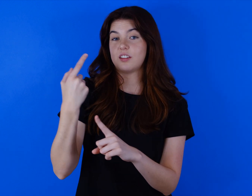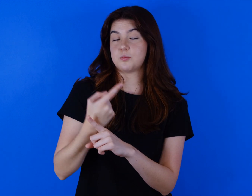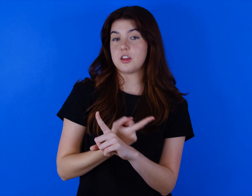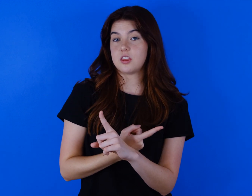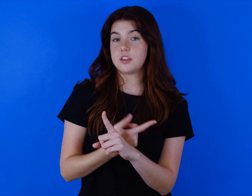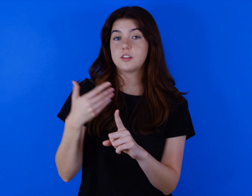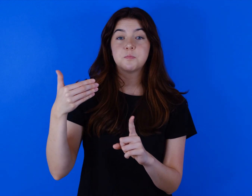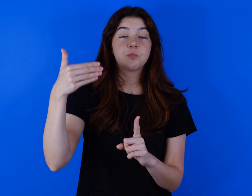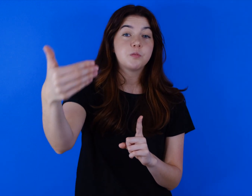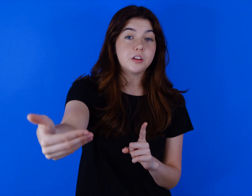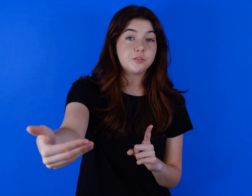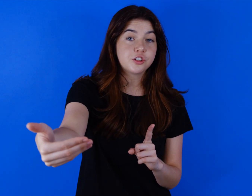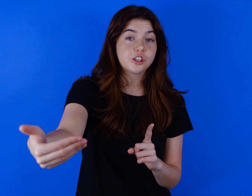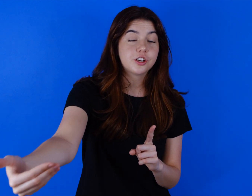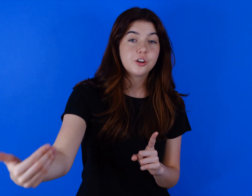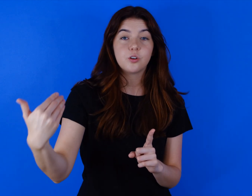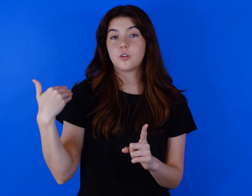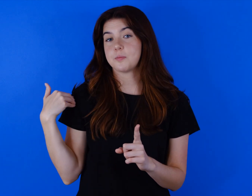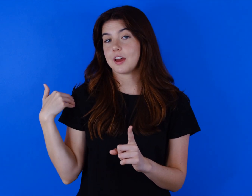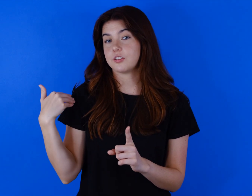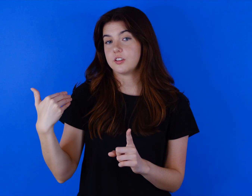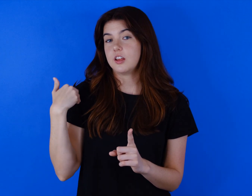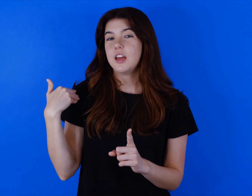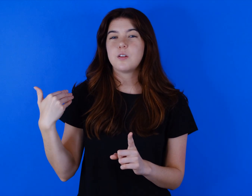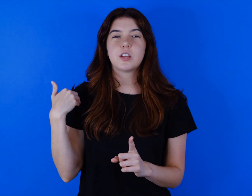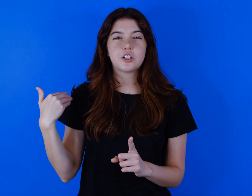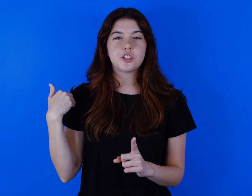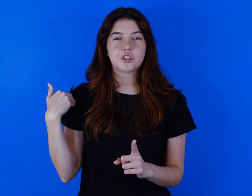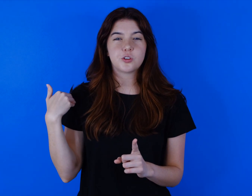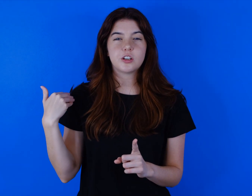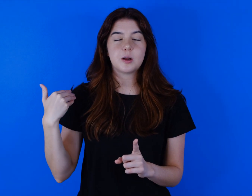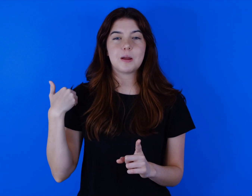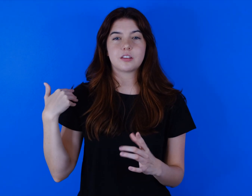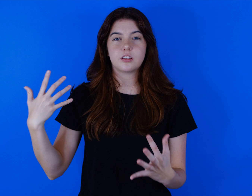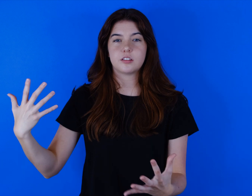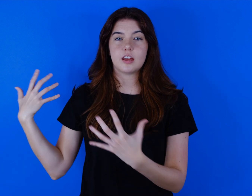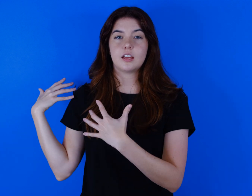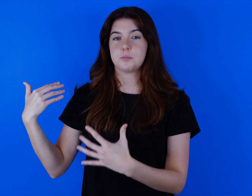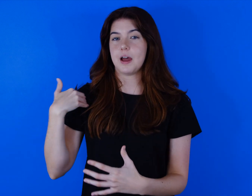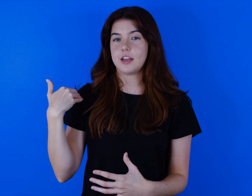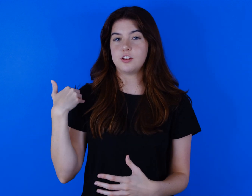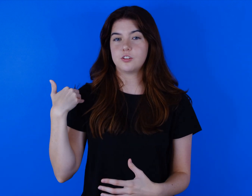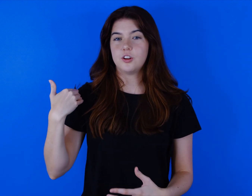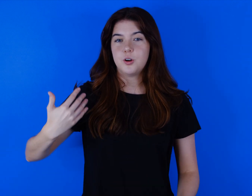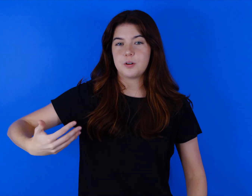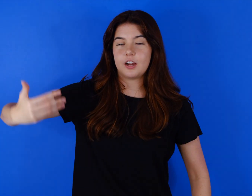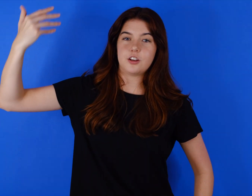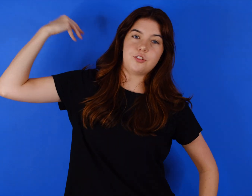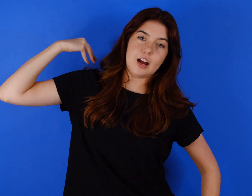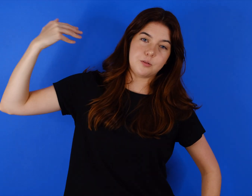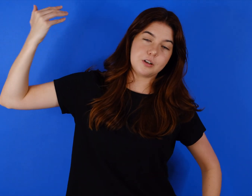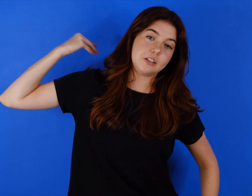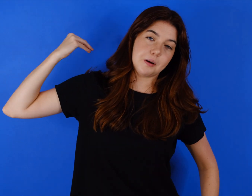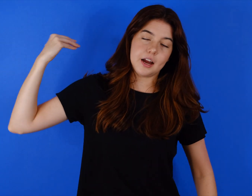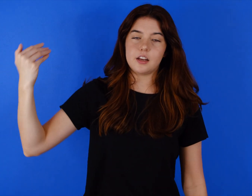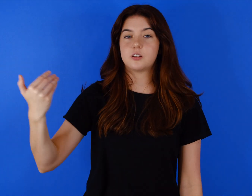month. In the future or in the past. If you touch your shoulder, you're basically saying it's behind you. We're not going to try and reach behind us,